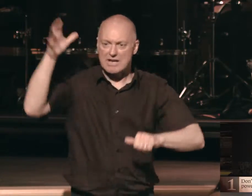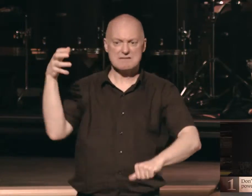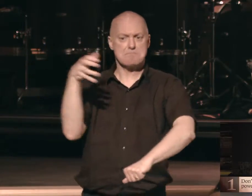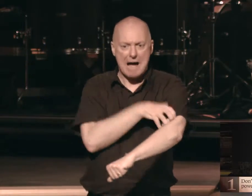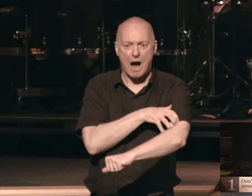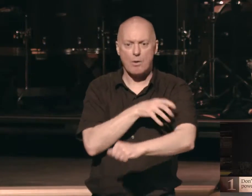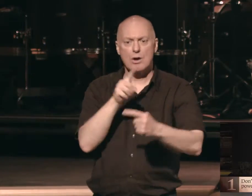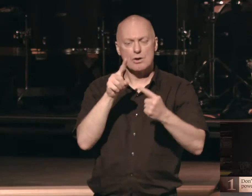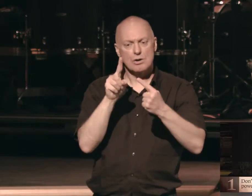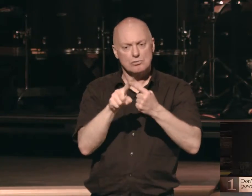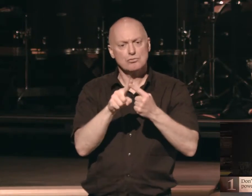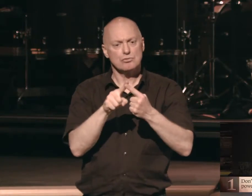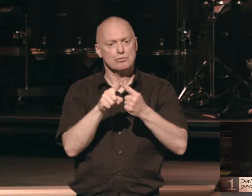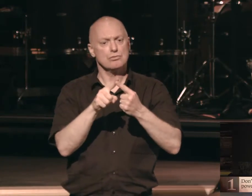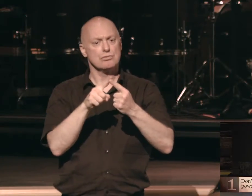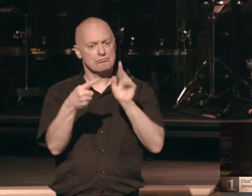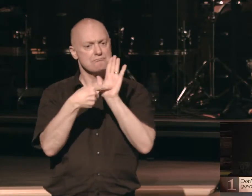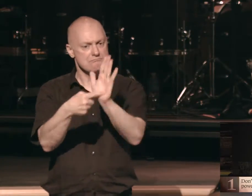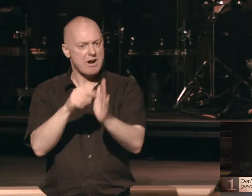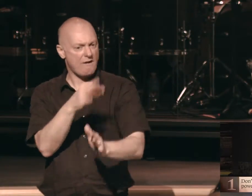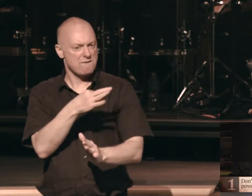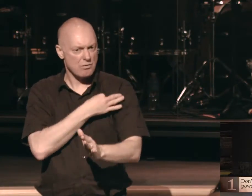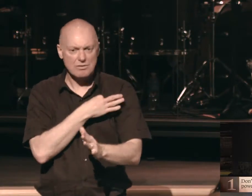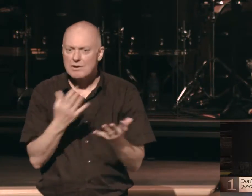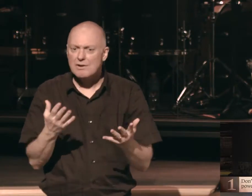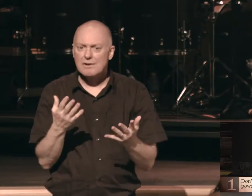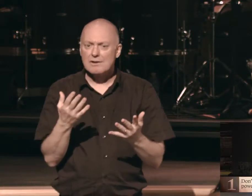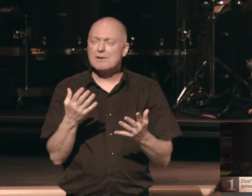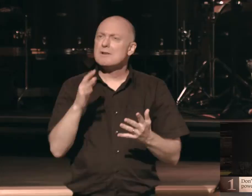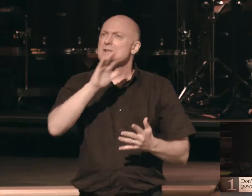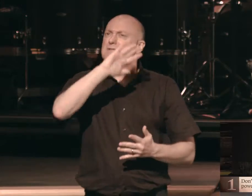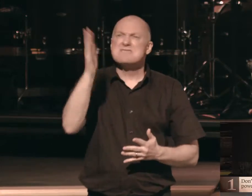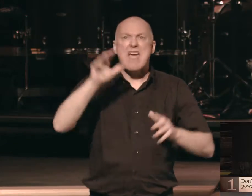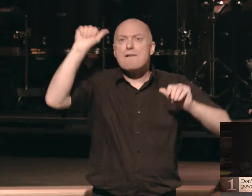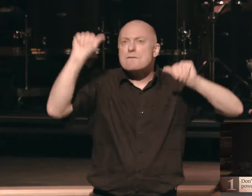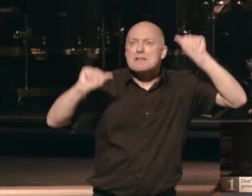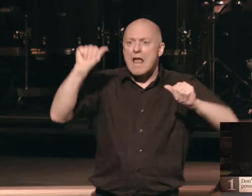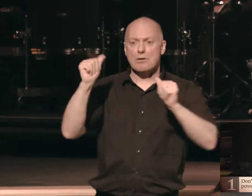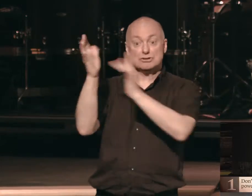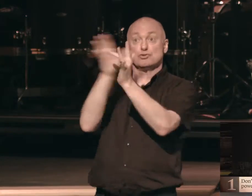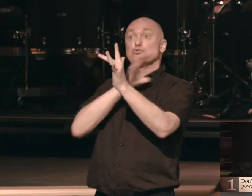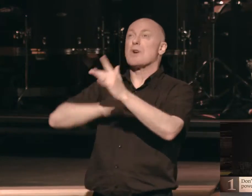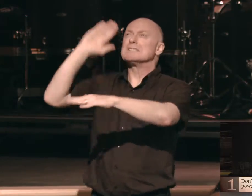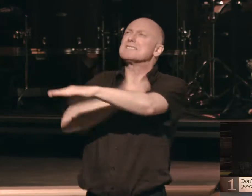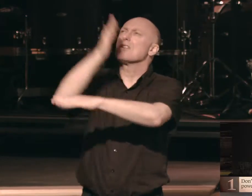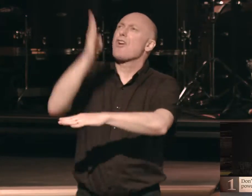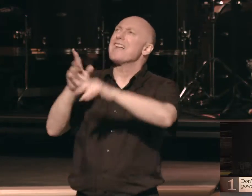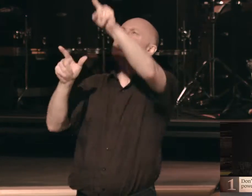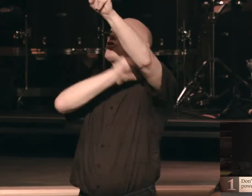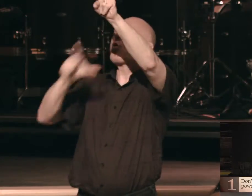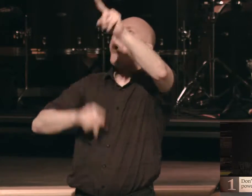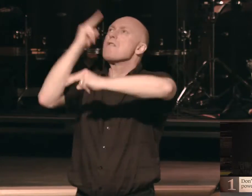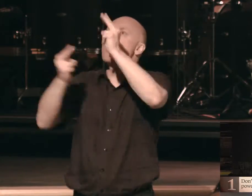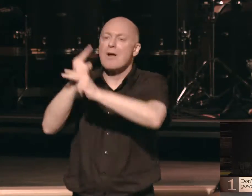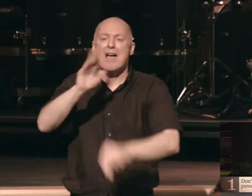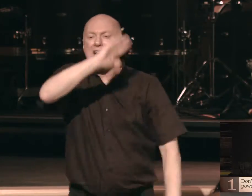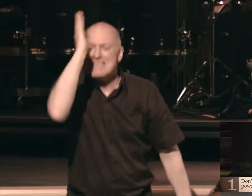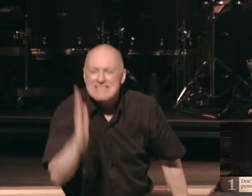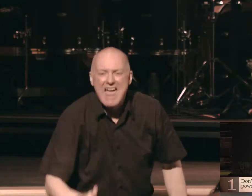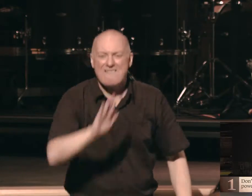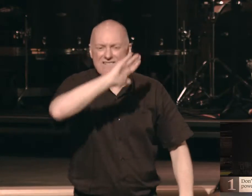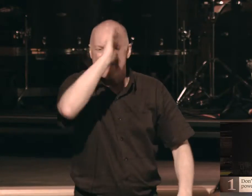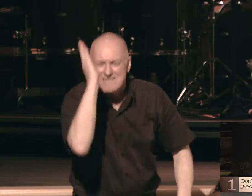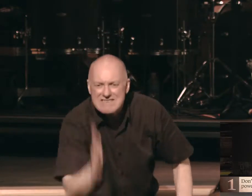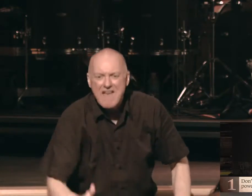ever underestimate the power of the chosen one, the anointed one, Messiah, Jesus Christ, the Son of God, the Lord of the